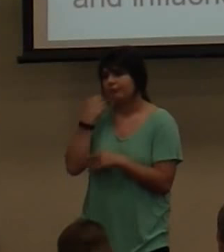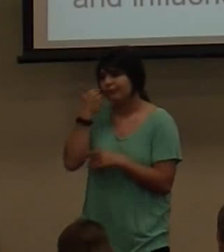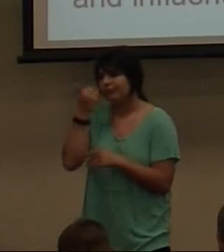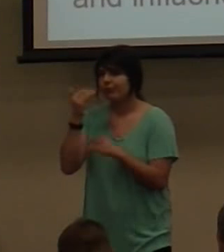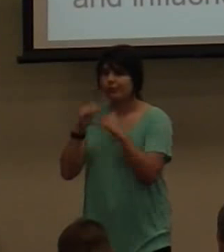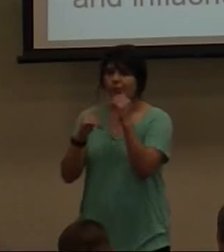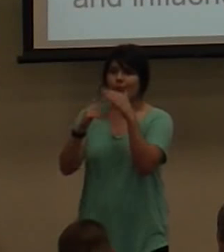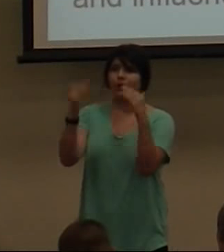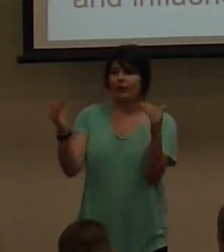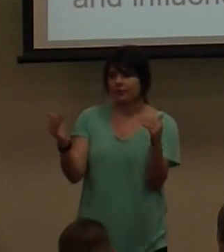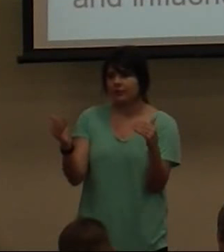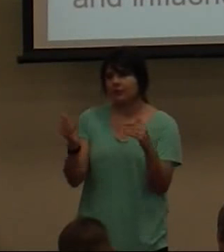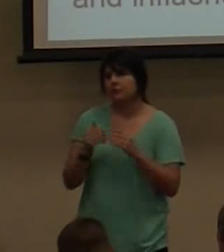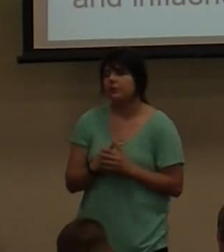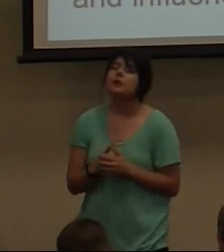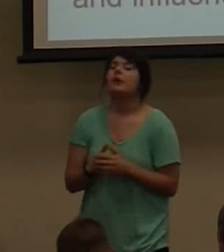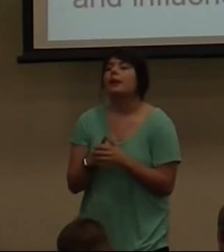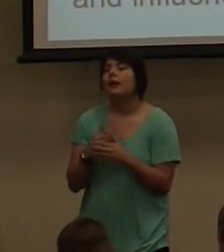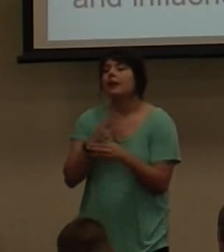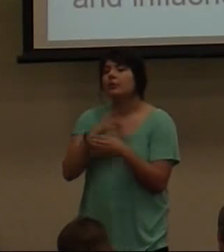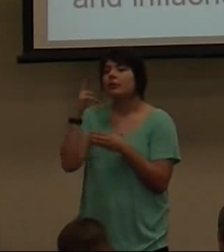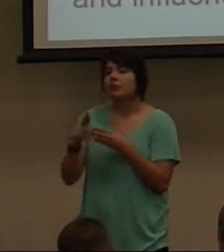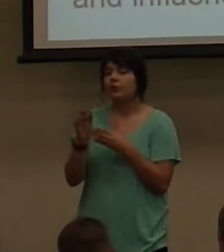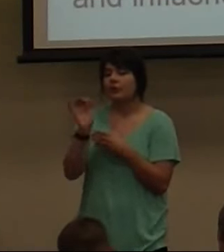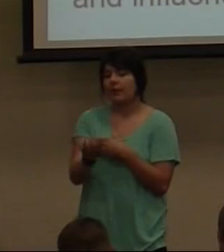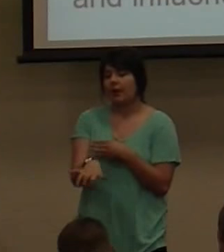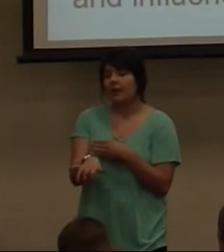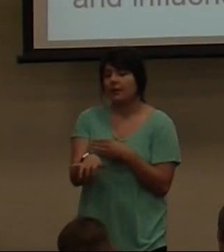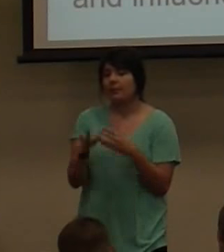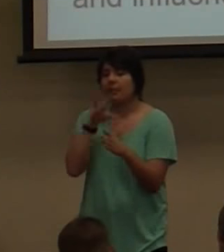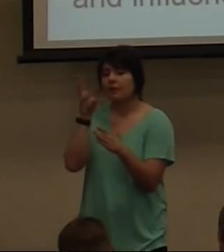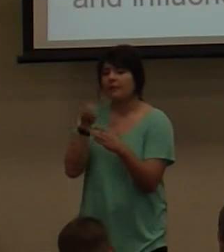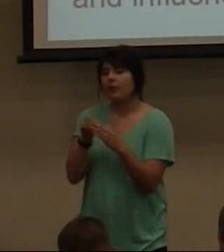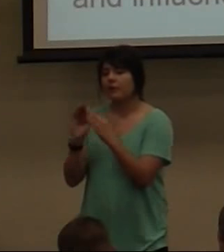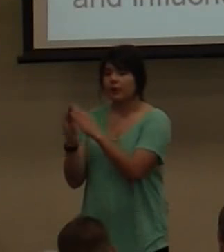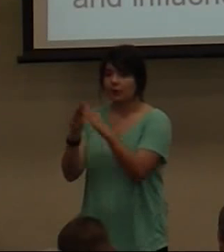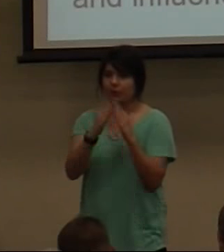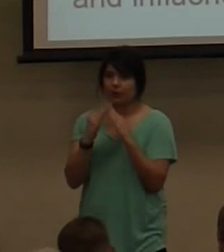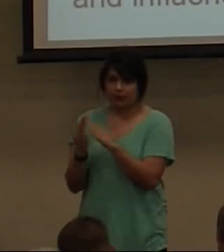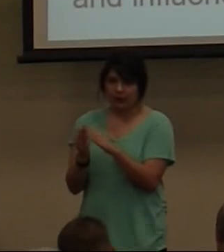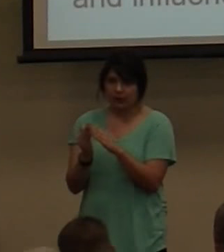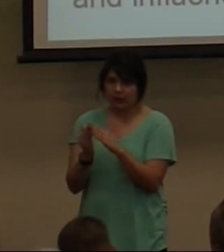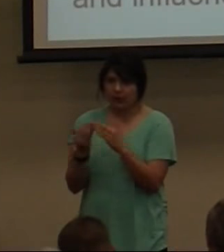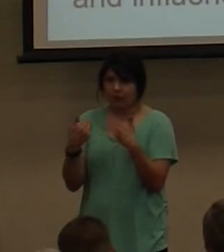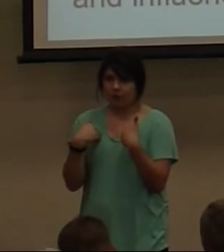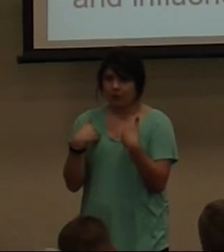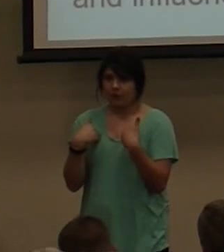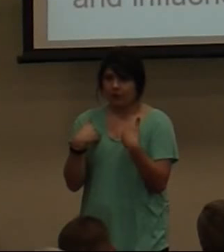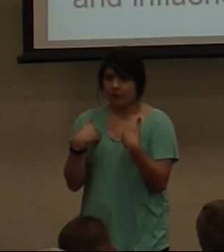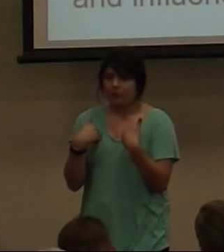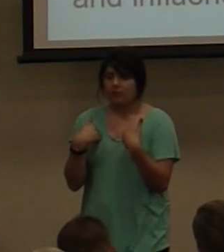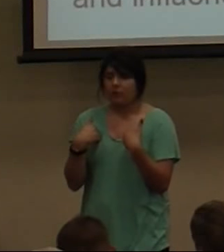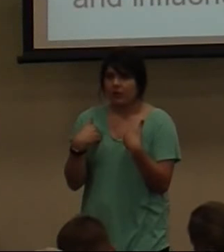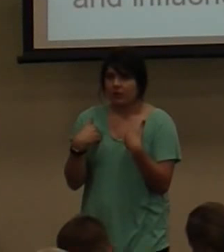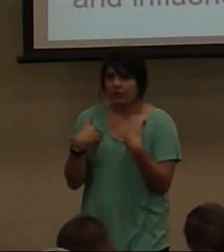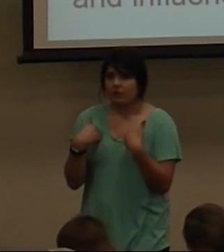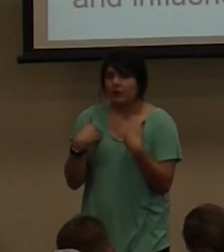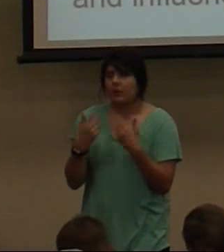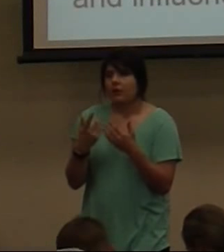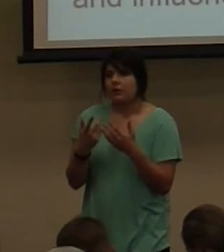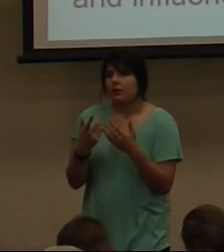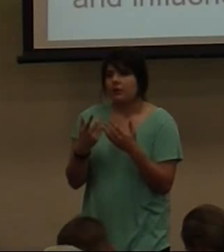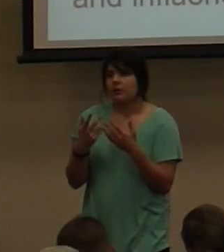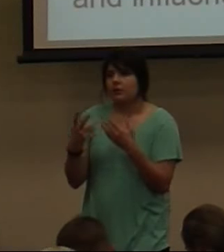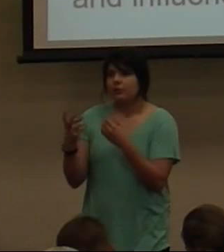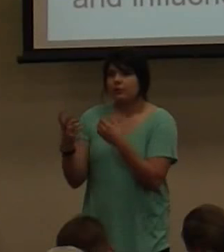As a result of that, being so involved in the community, we were able to start and plant